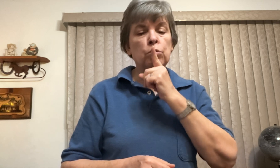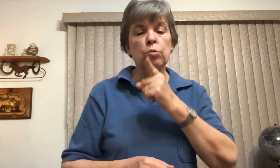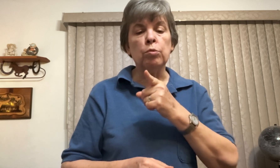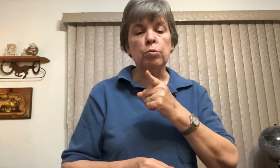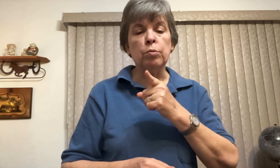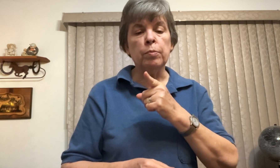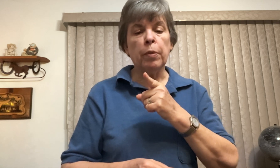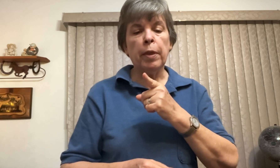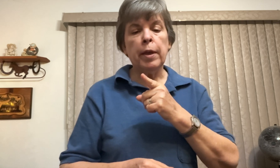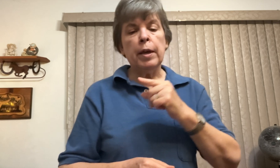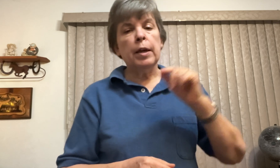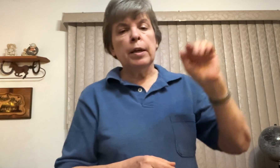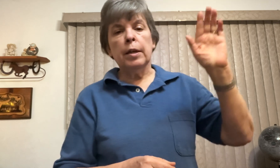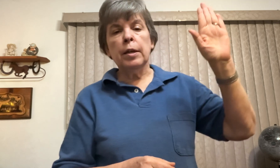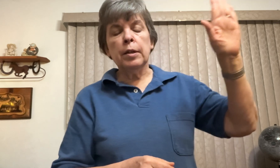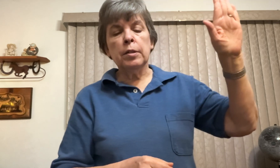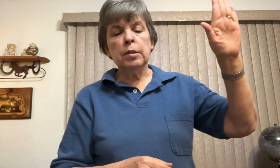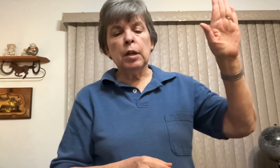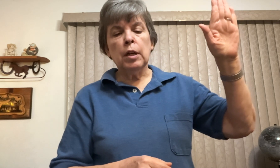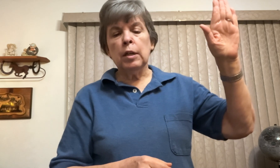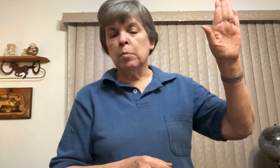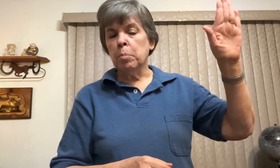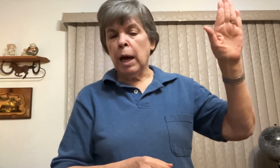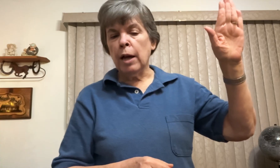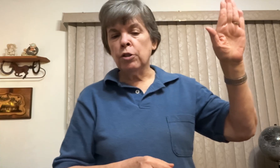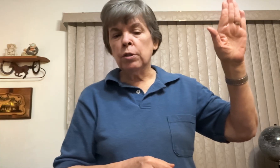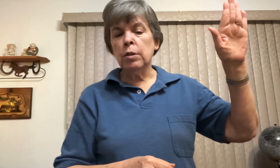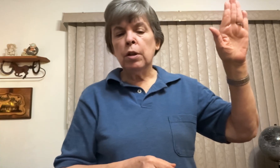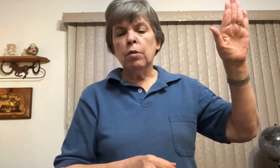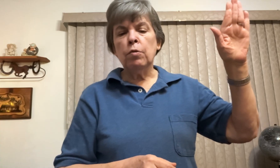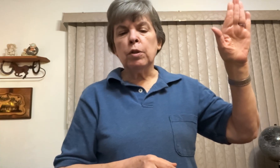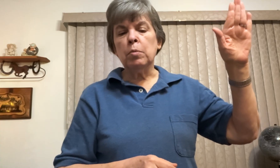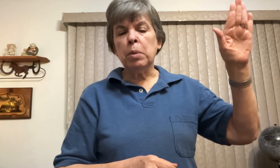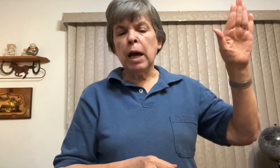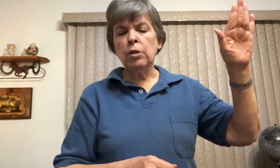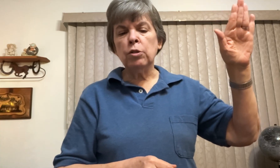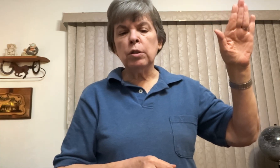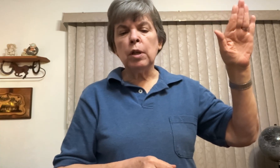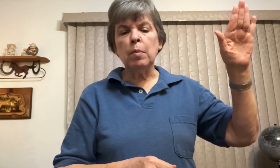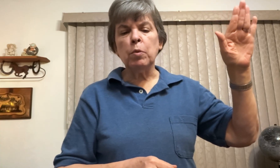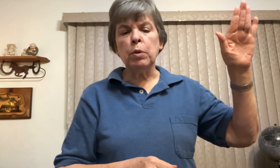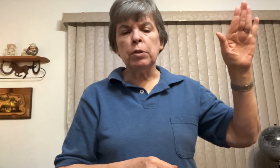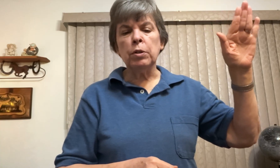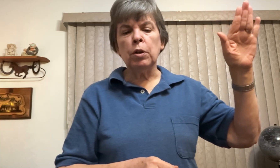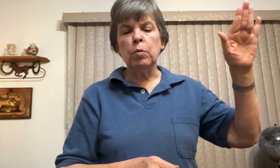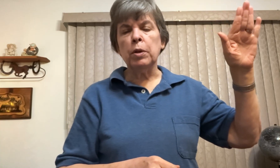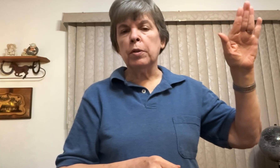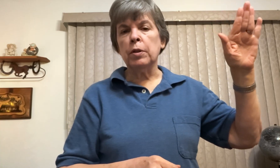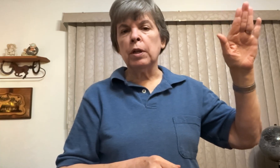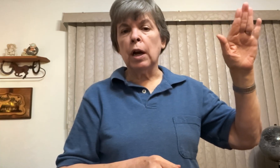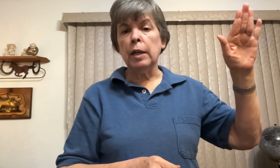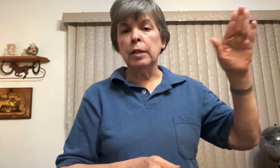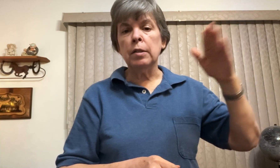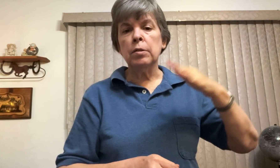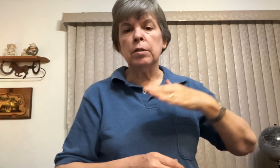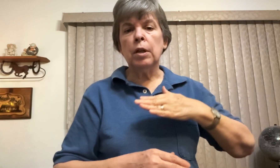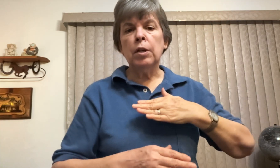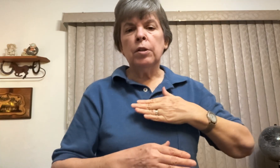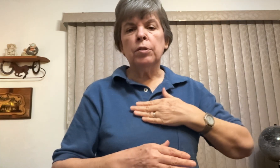true. His compassion, for compassion, I'm going to go with kindness.